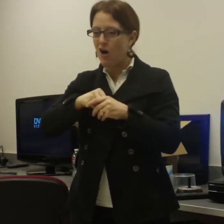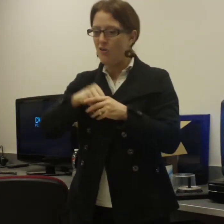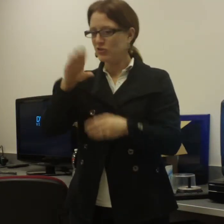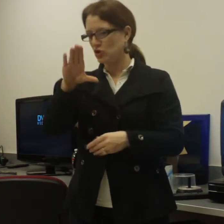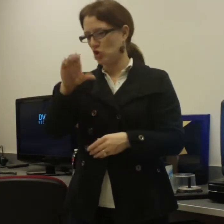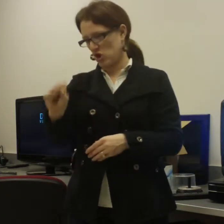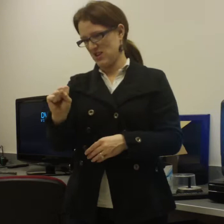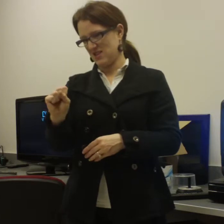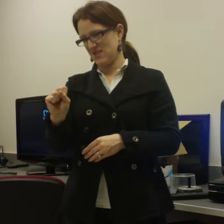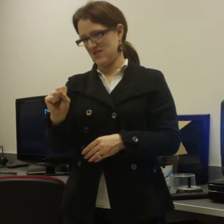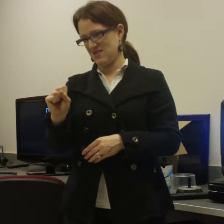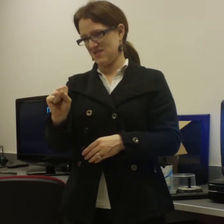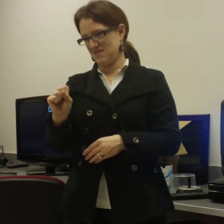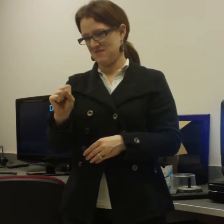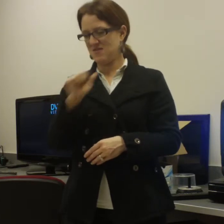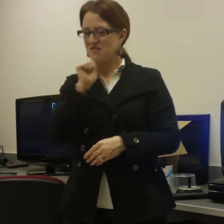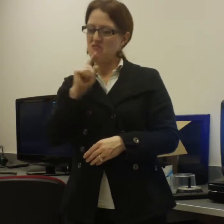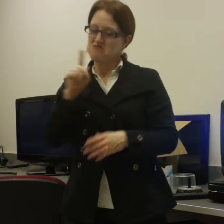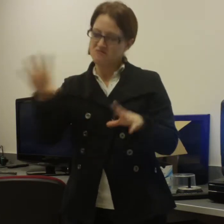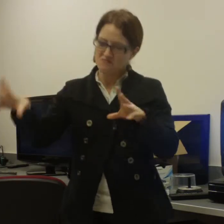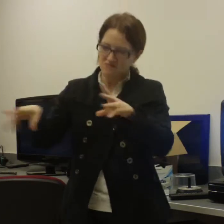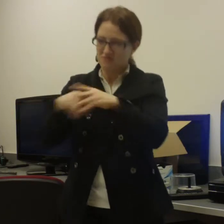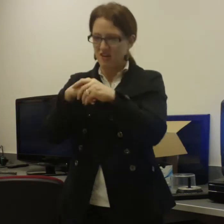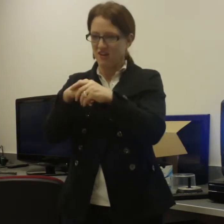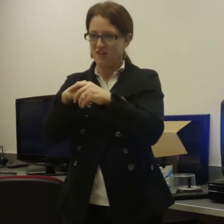Ray said eggs, it doesn't belong there. Thanks for telling me that.